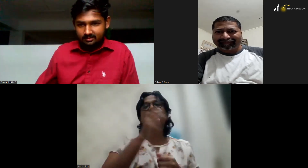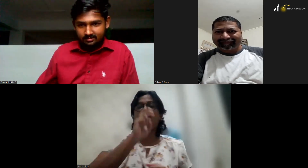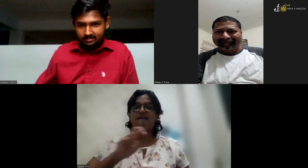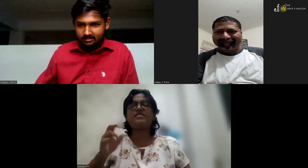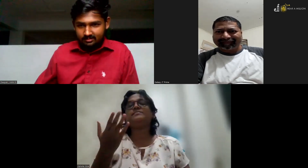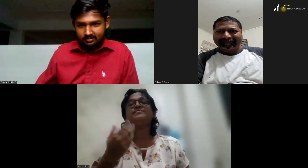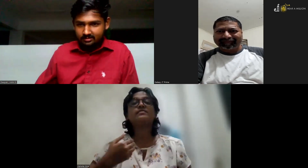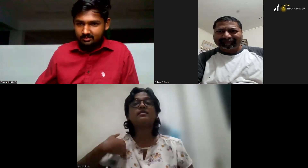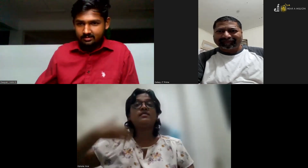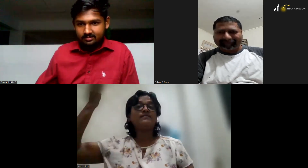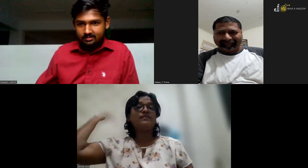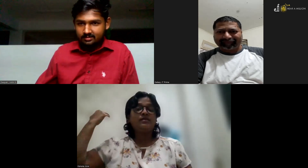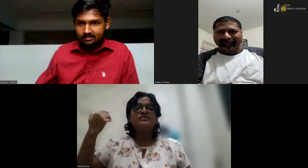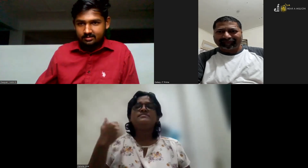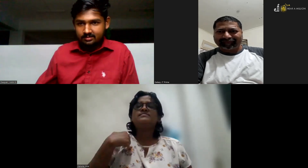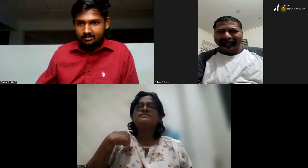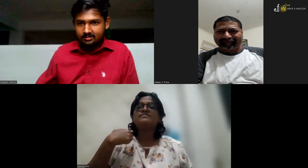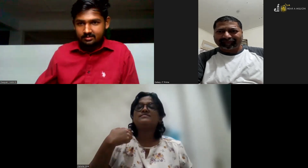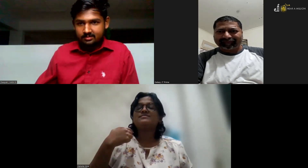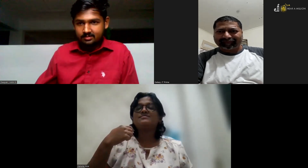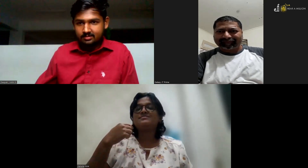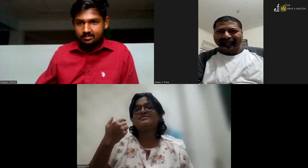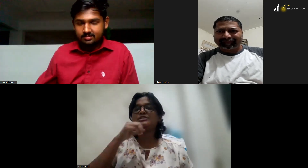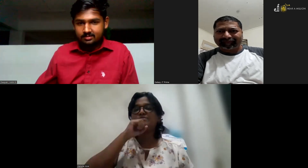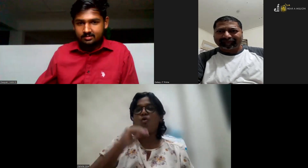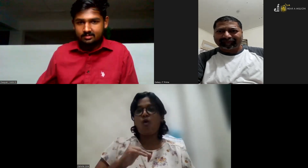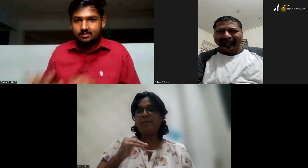Mm. So see, I love traveling.